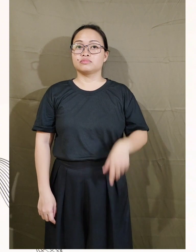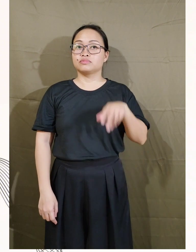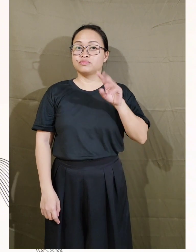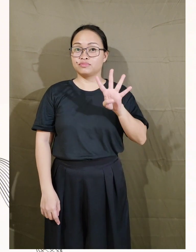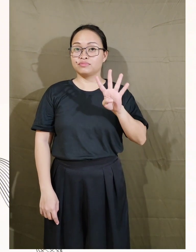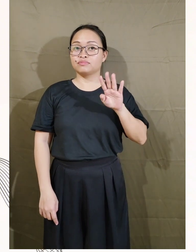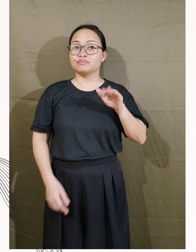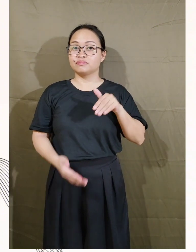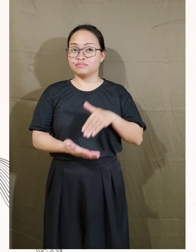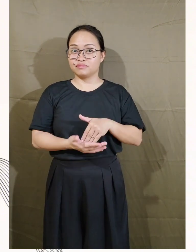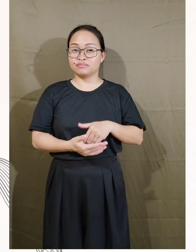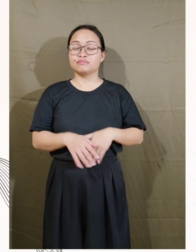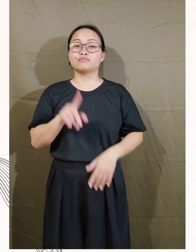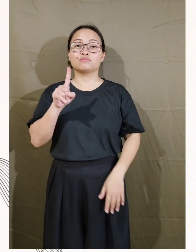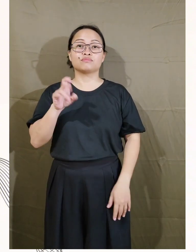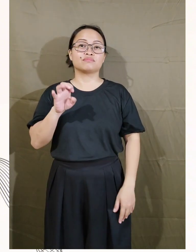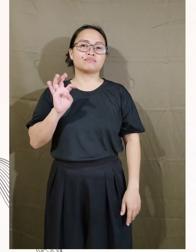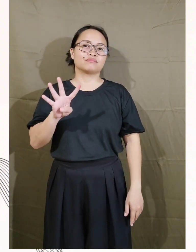is